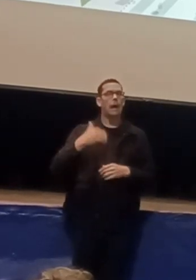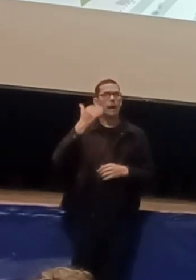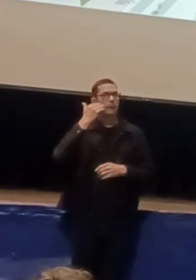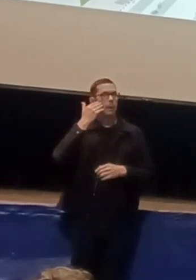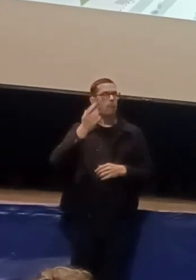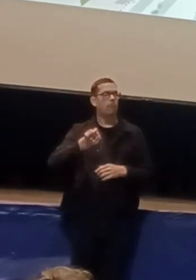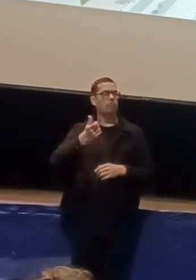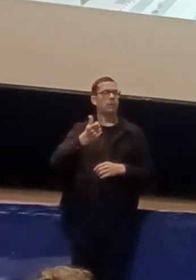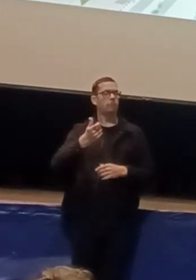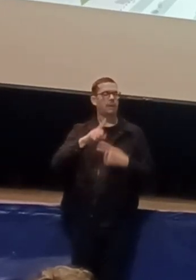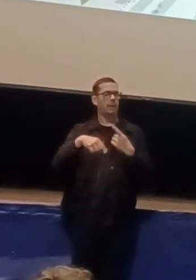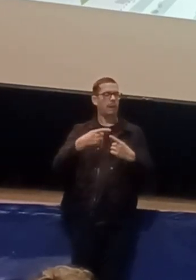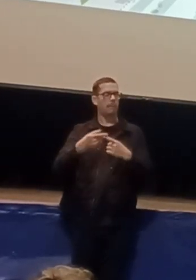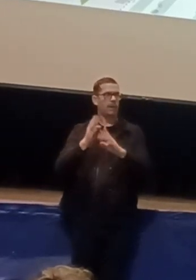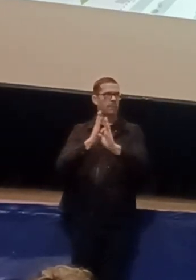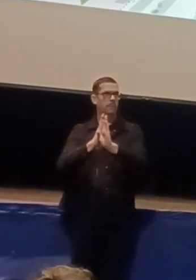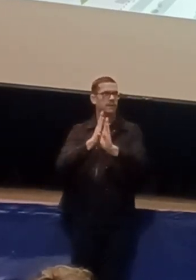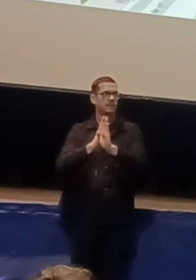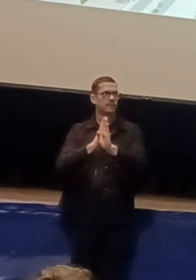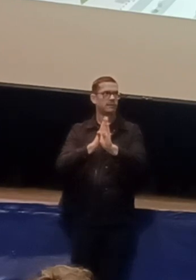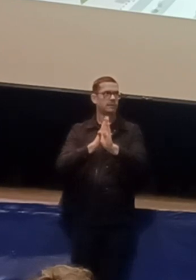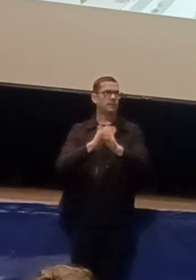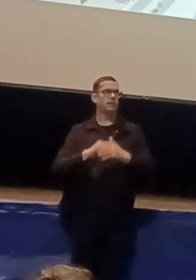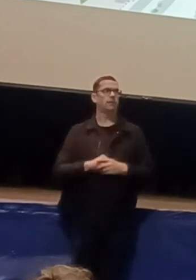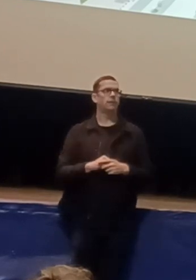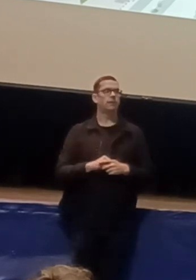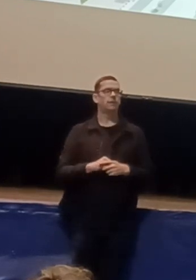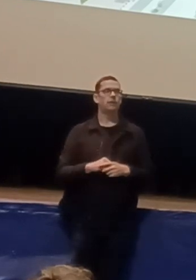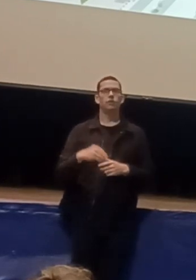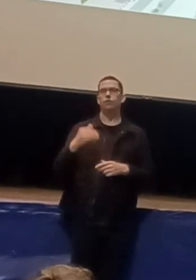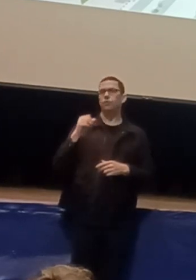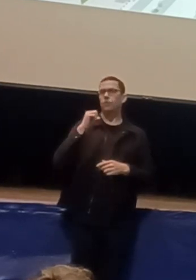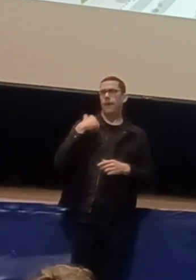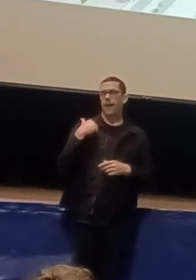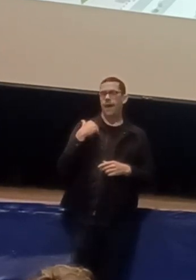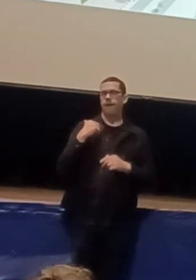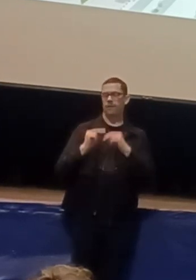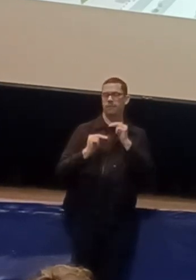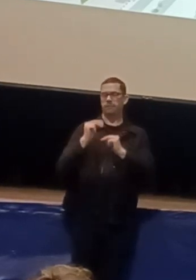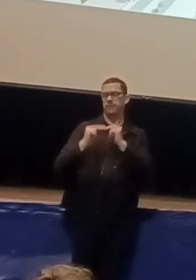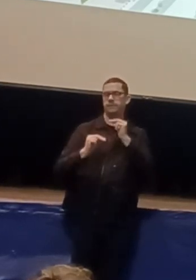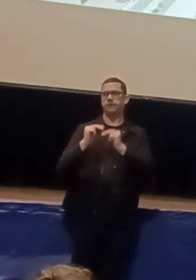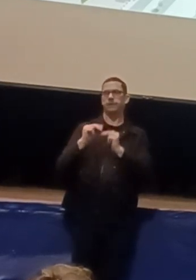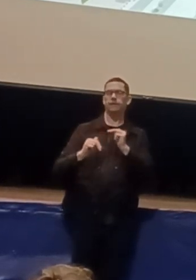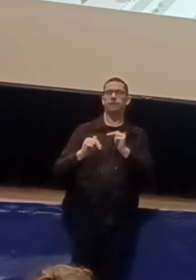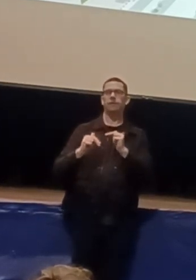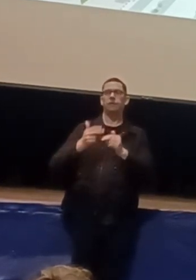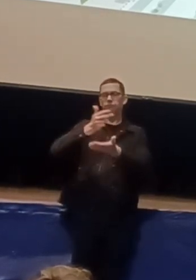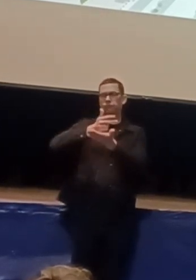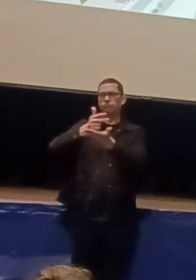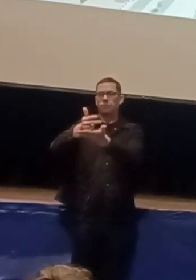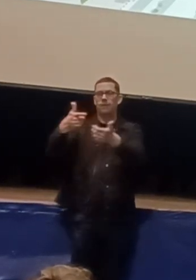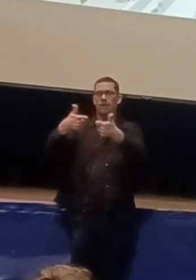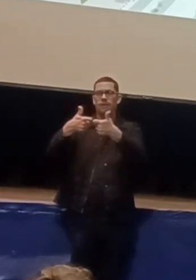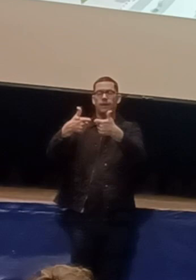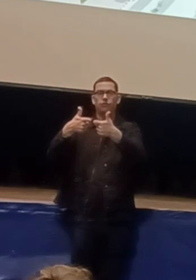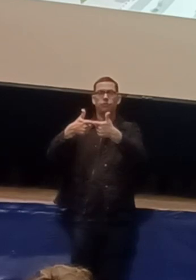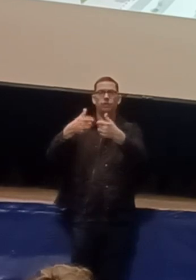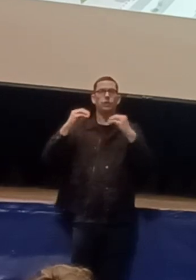buses, and actually to have a unheated facility for electric buses will diminish the